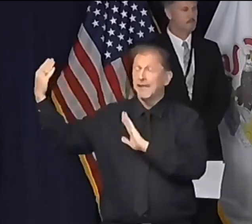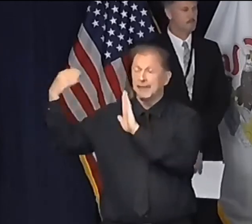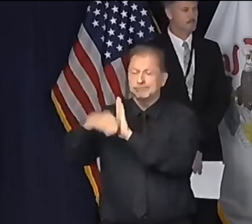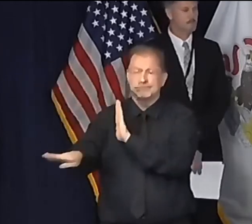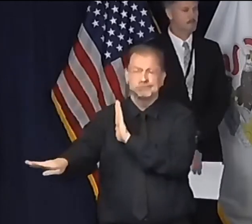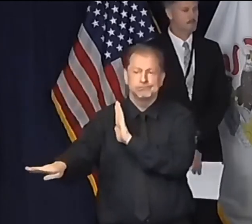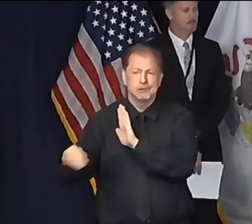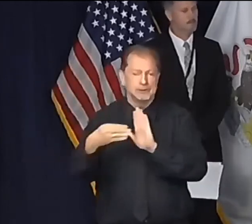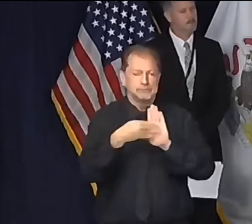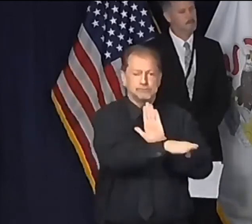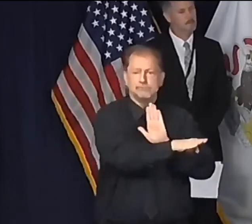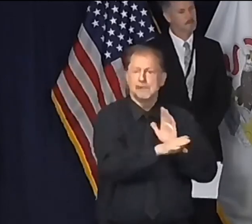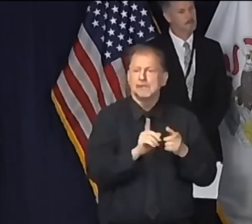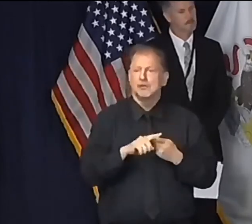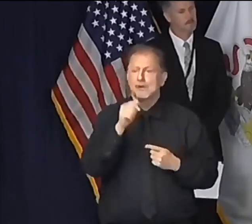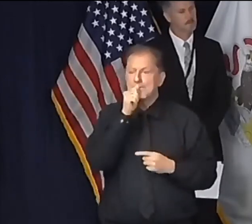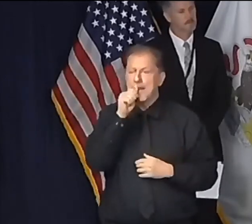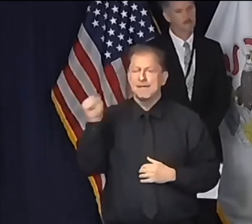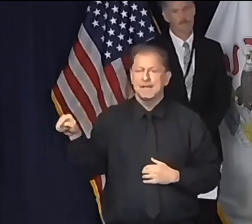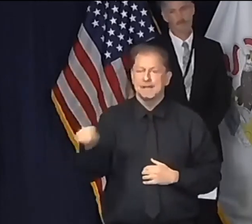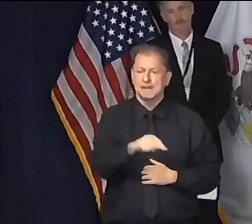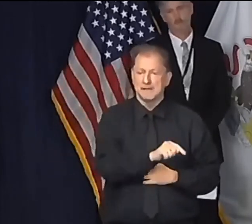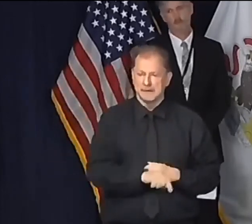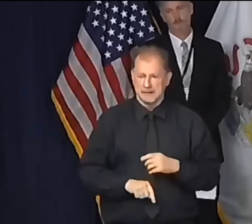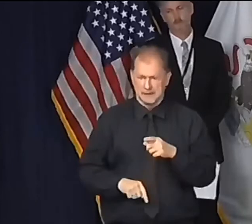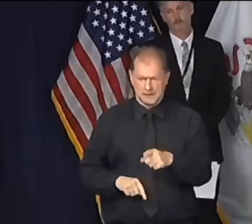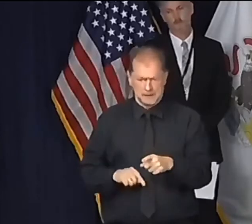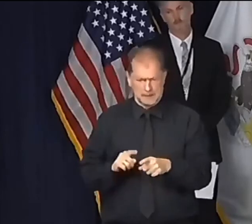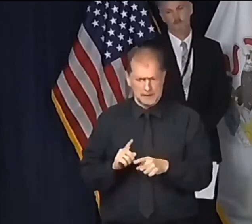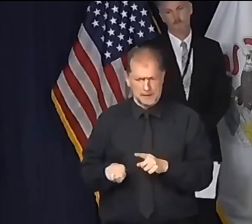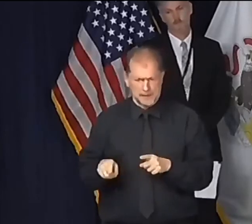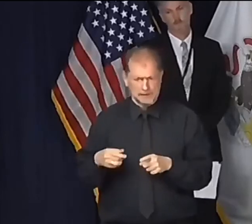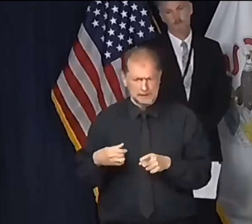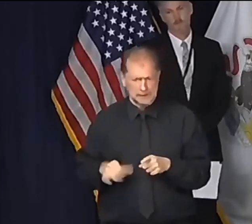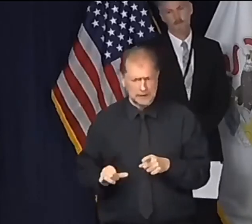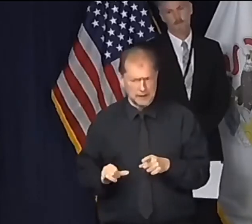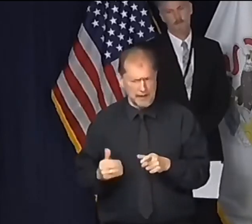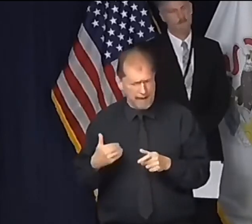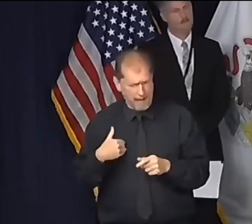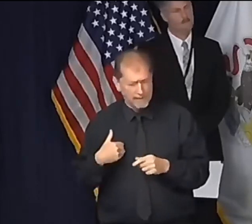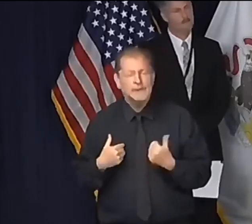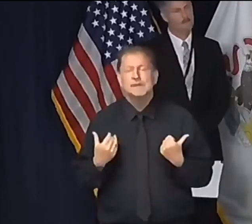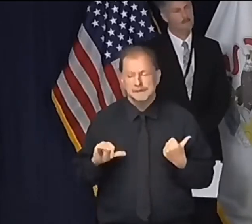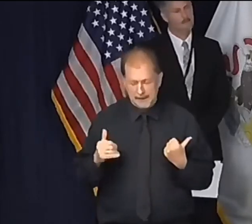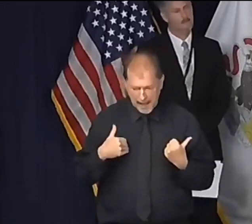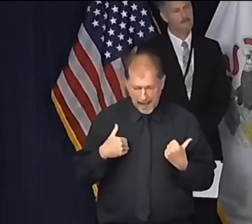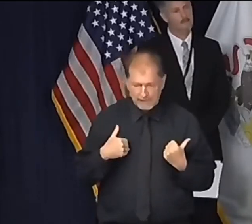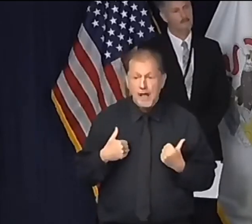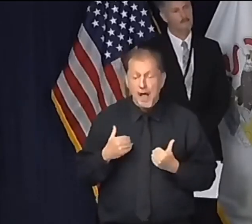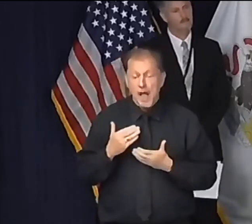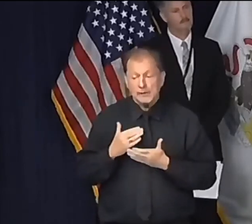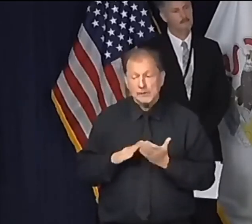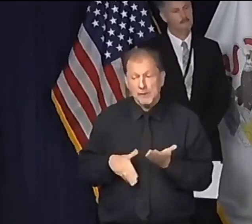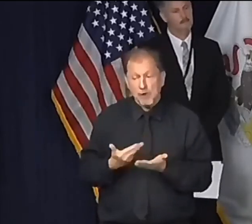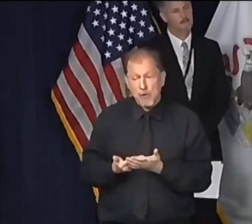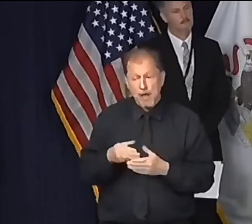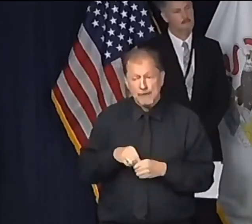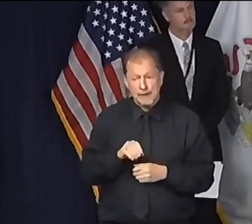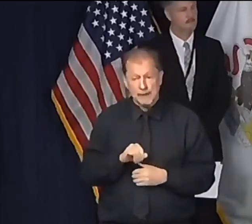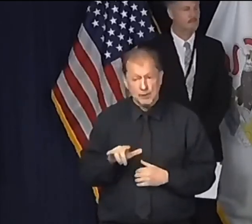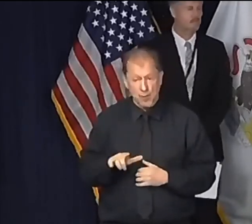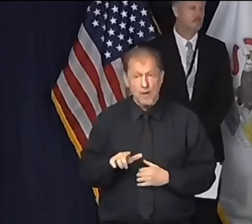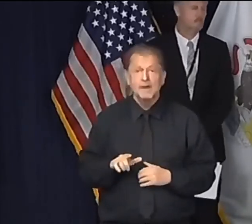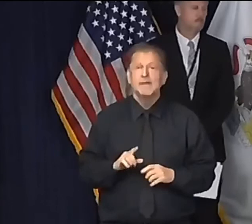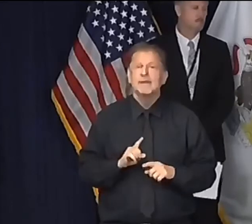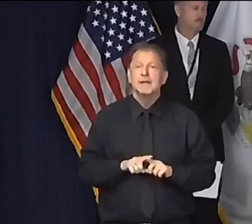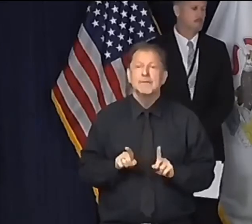toward those private entities. But they're still, I mean, obviously they exist, and some of them come to Illinois too. Just to be clear, it's